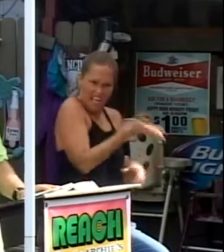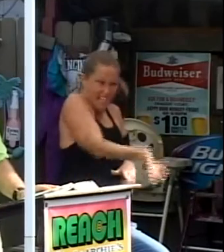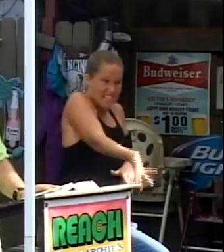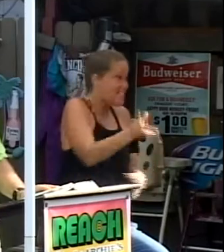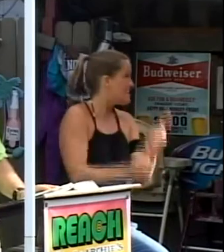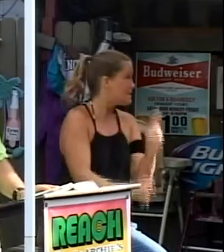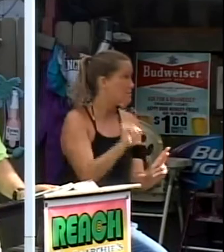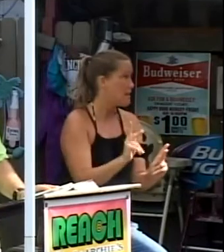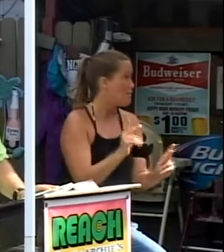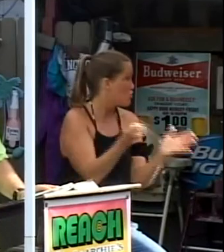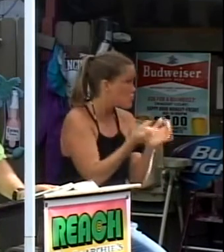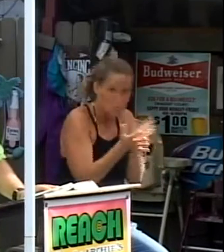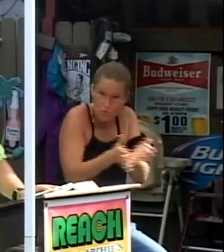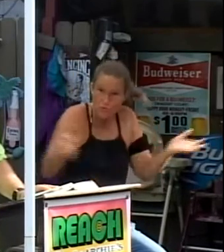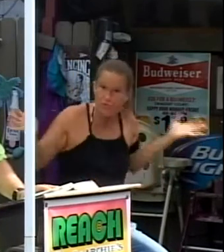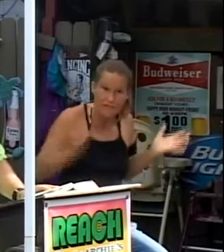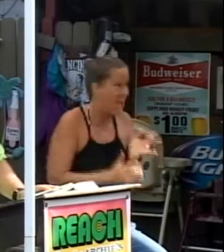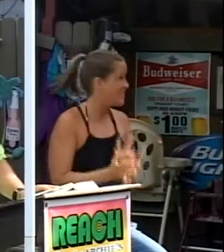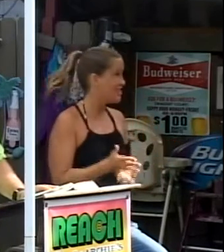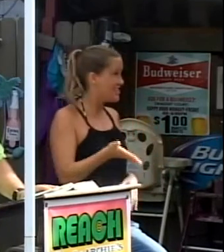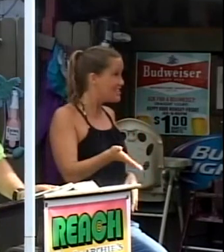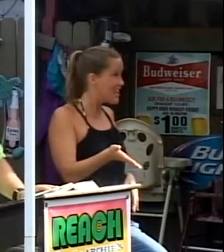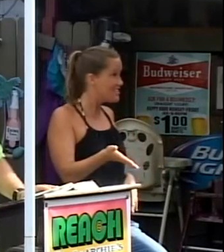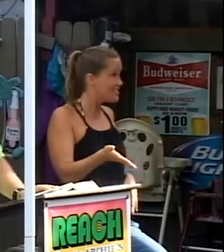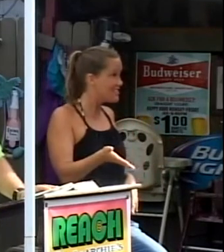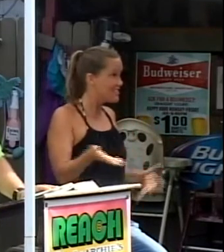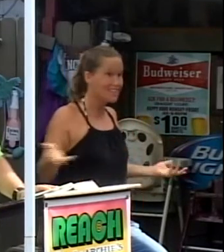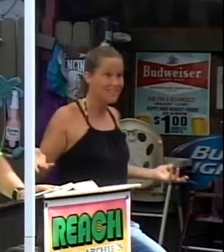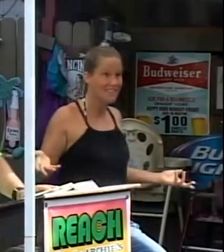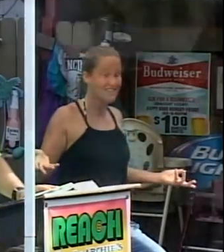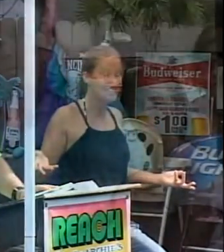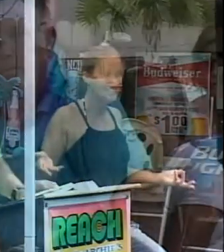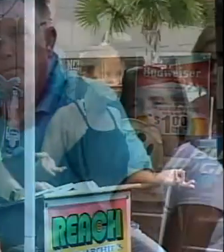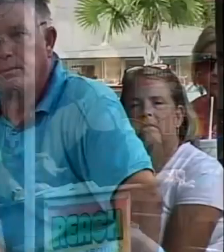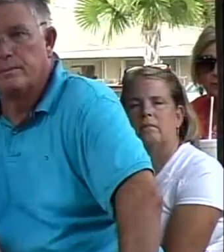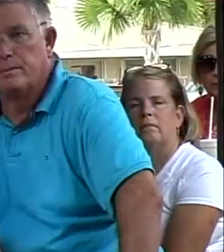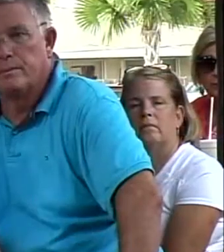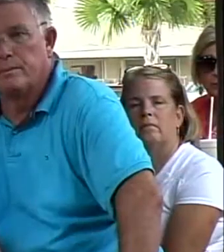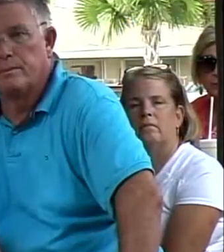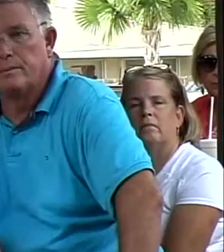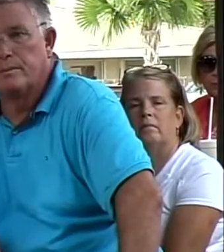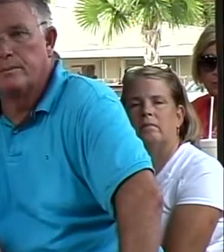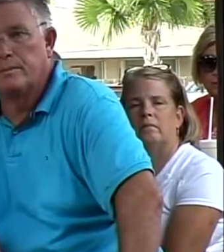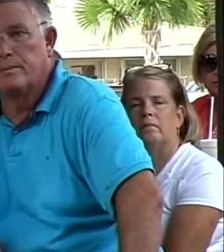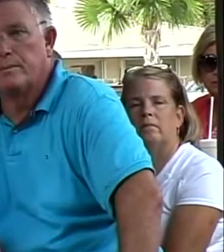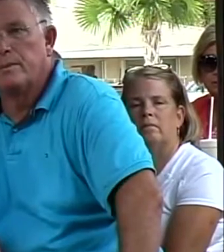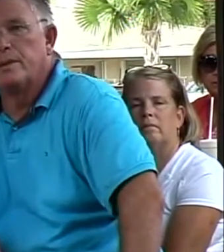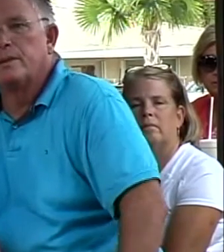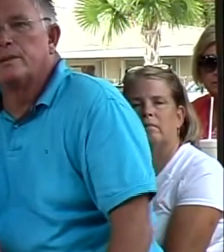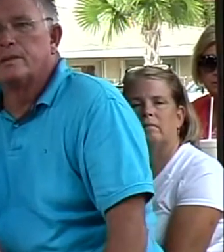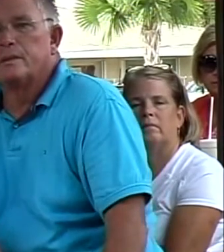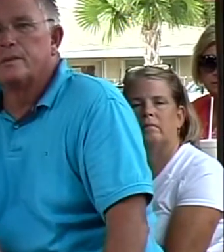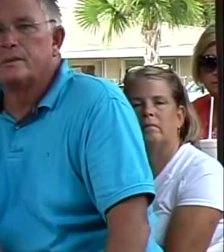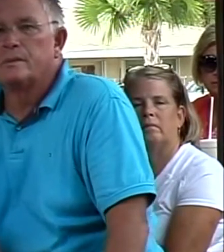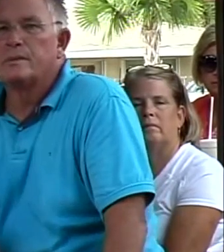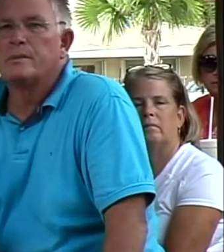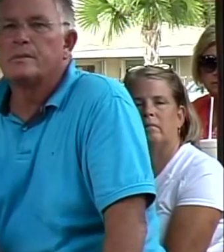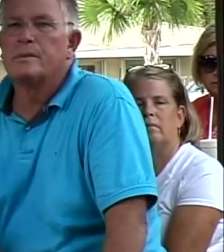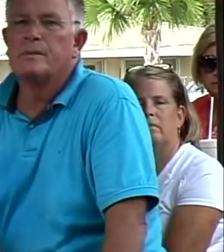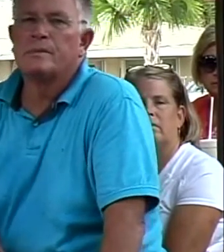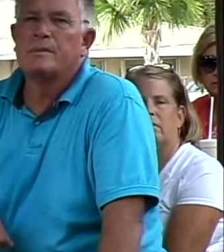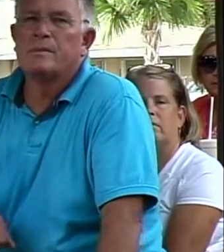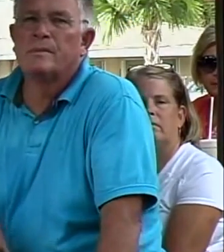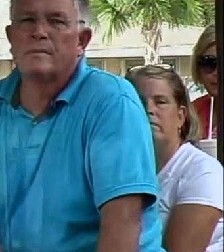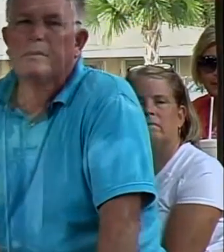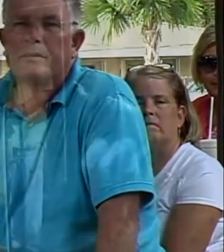them straight. He wasn't about political correctness or tickling ears or trying to make people feel good just to make them feel